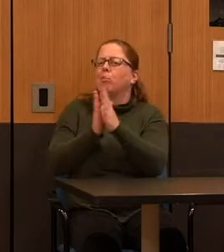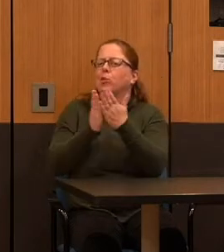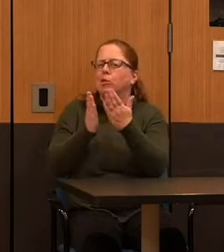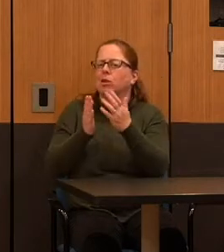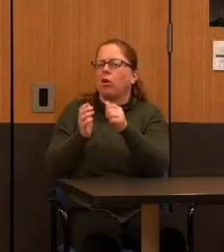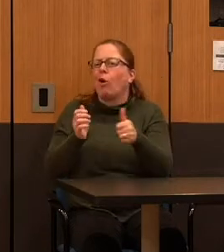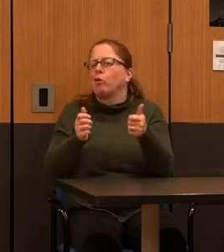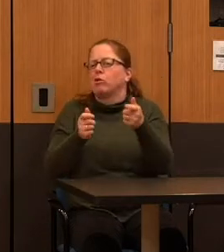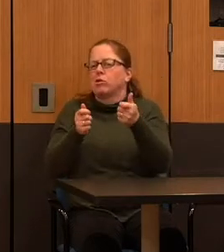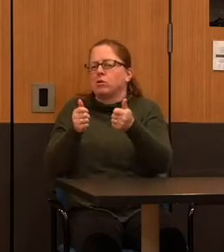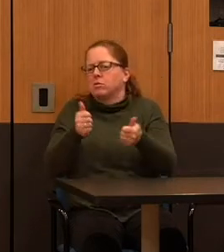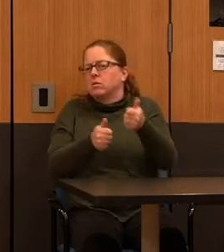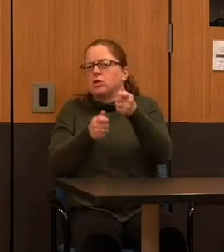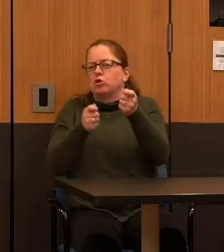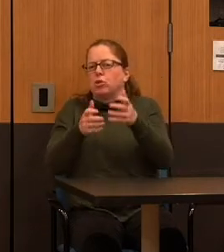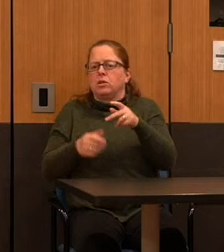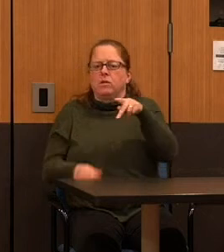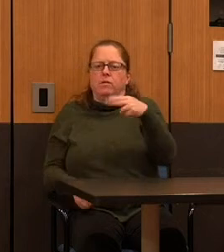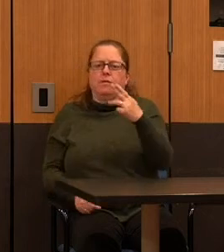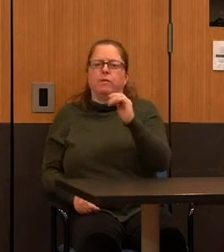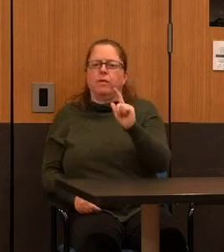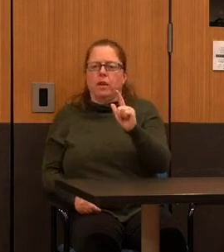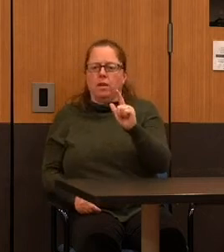of CIL, Phil Draper,